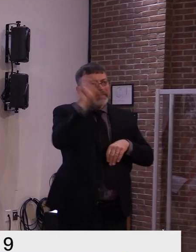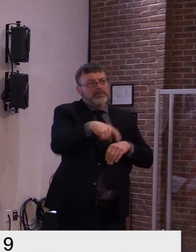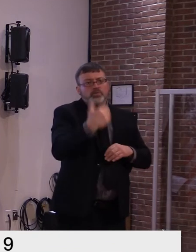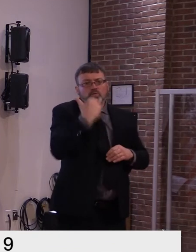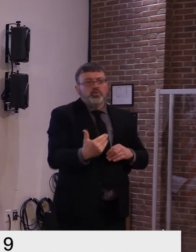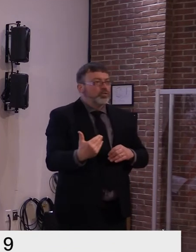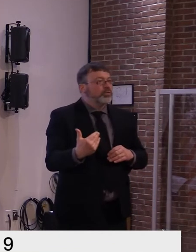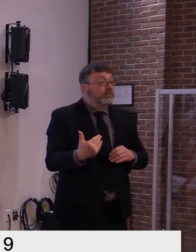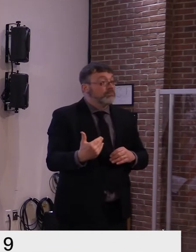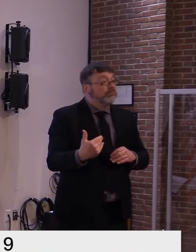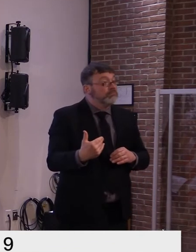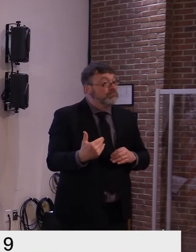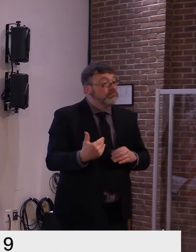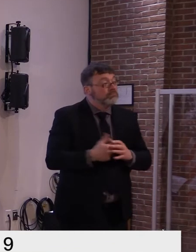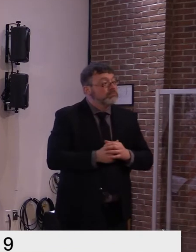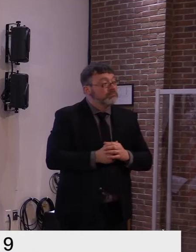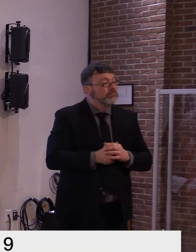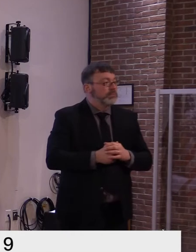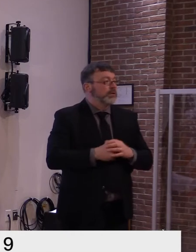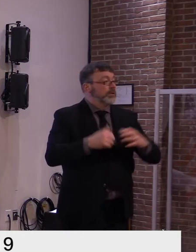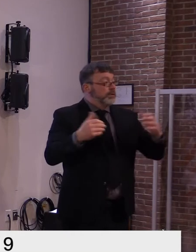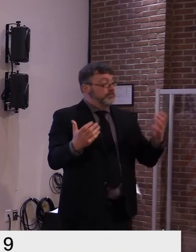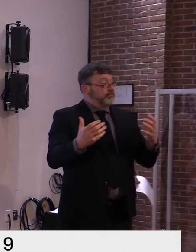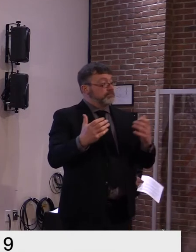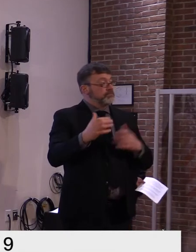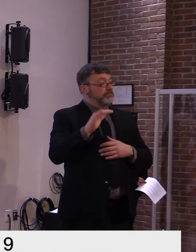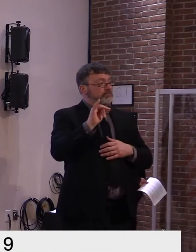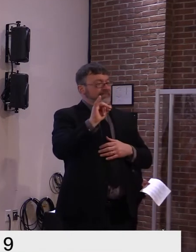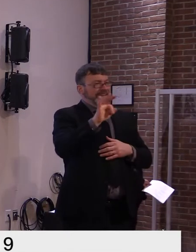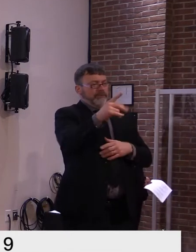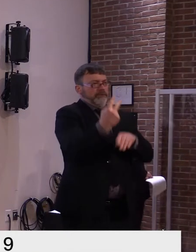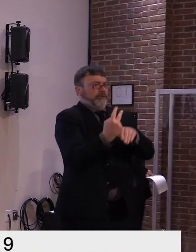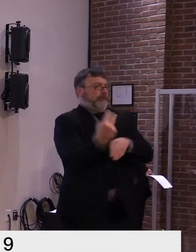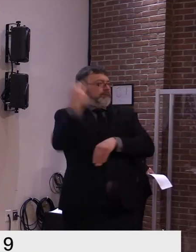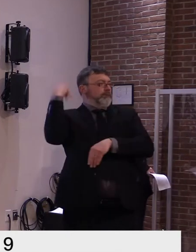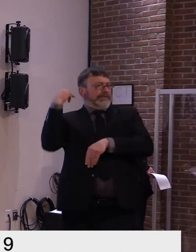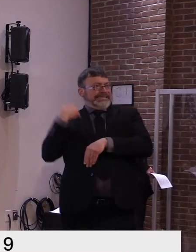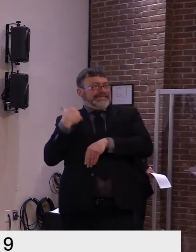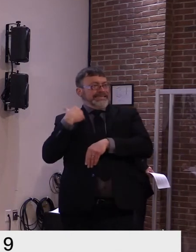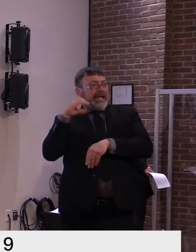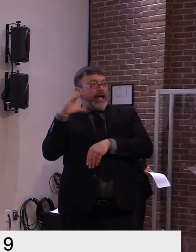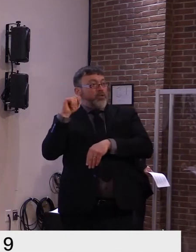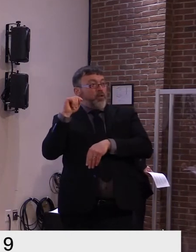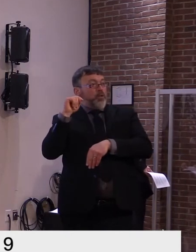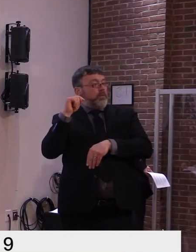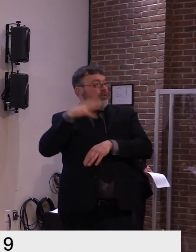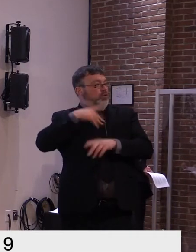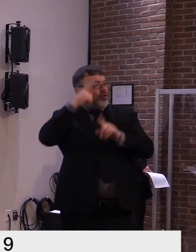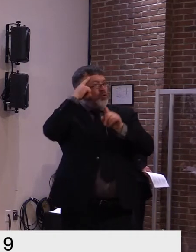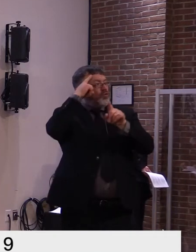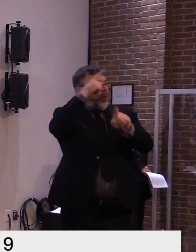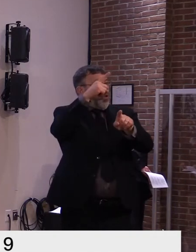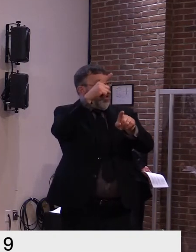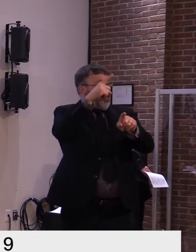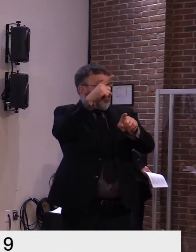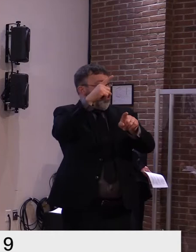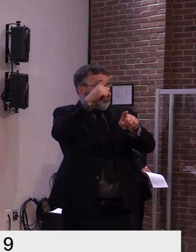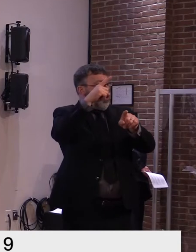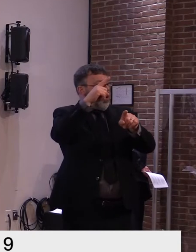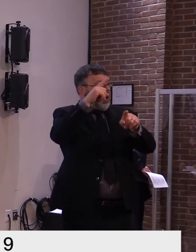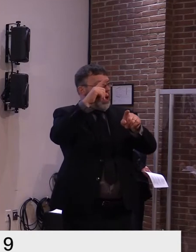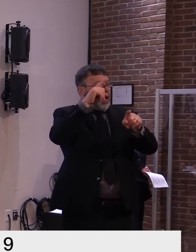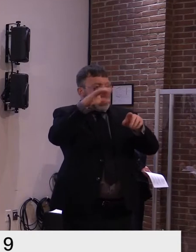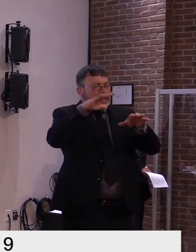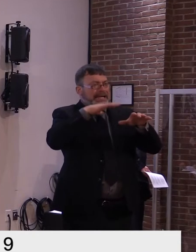in October, and then the conditions worsened, so we sort of put it on the back burner because we knew we had to get through this challenging sort of holiday period, if you